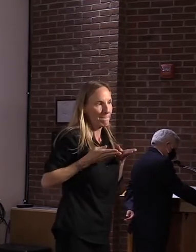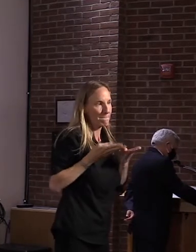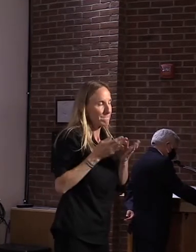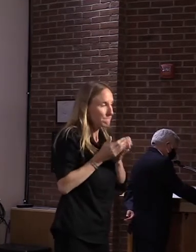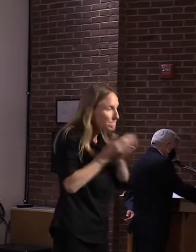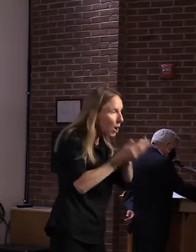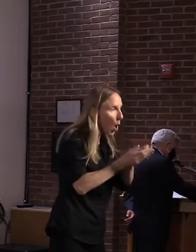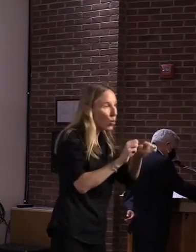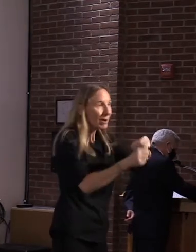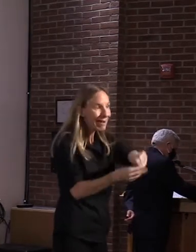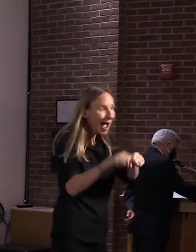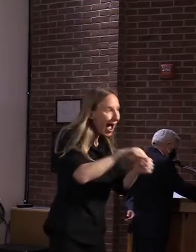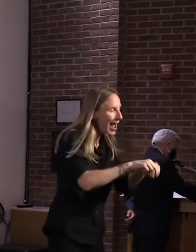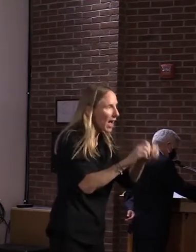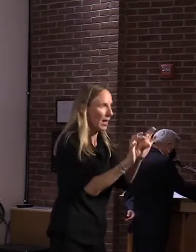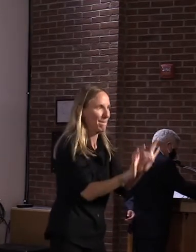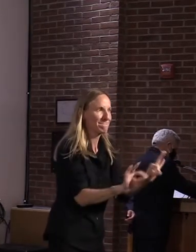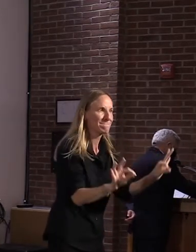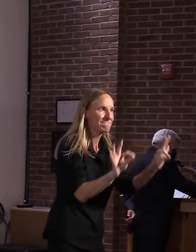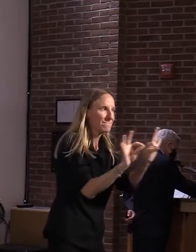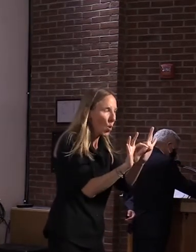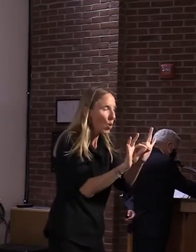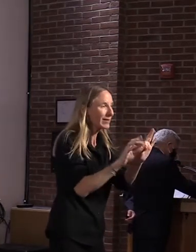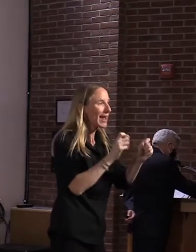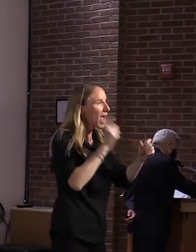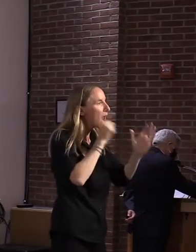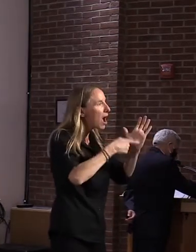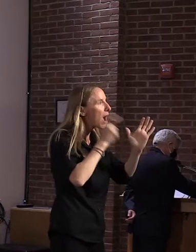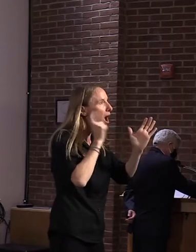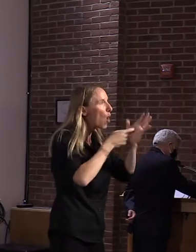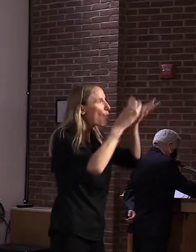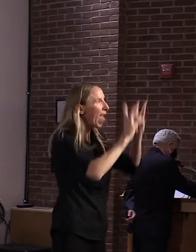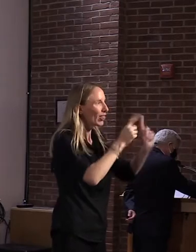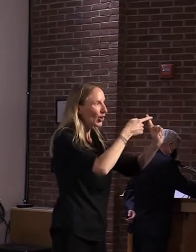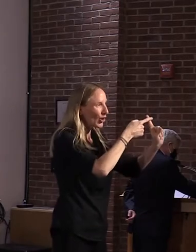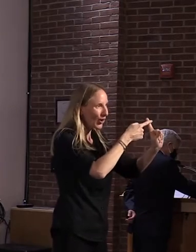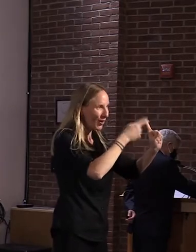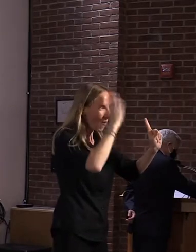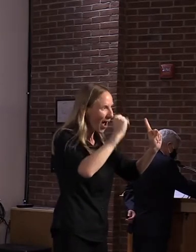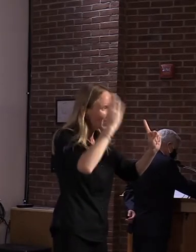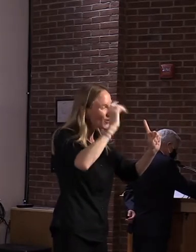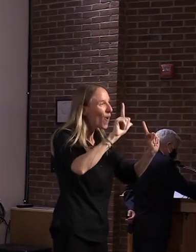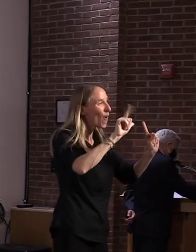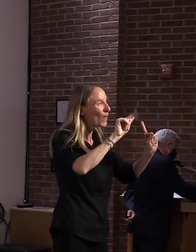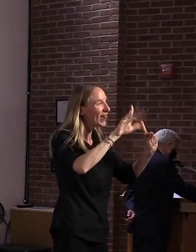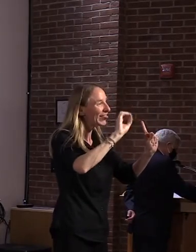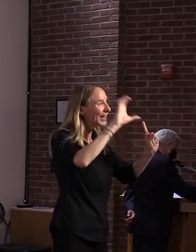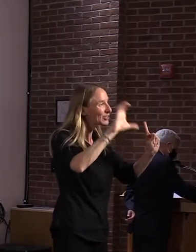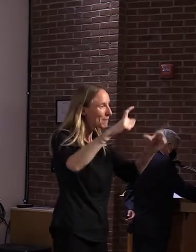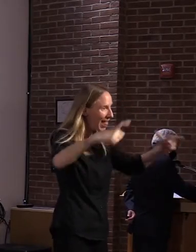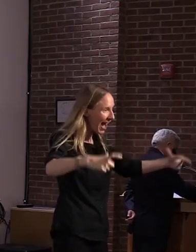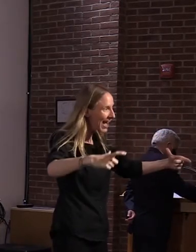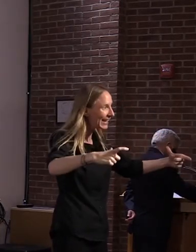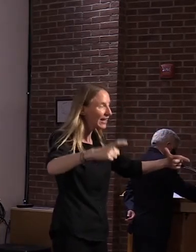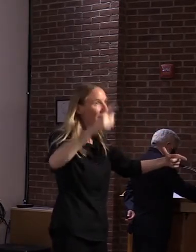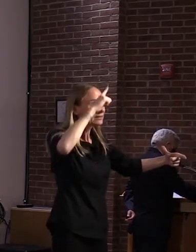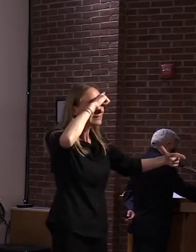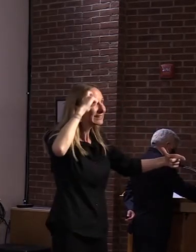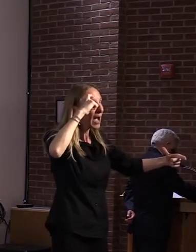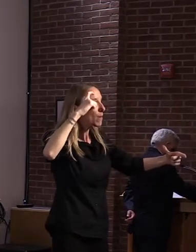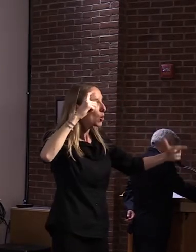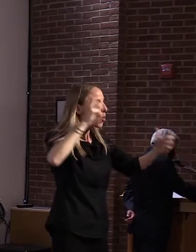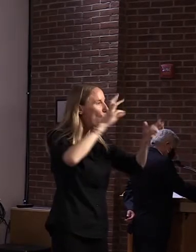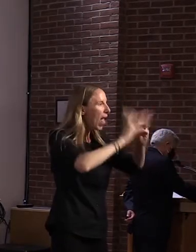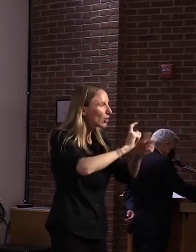of the local weather patterns. We all know Lake Champlain very well. Summer storms can come on rather